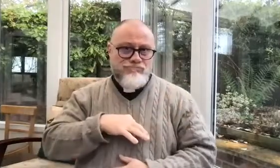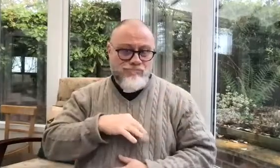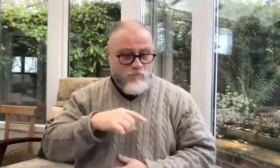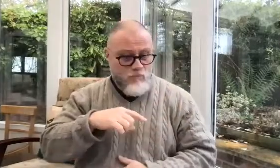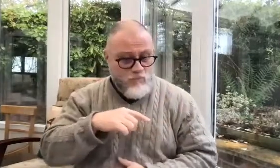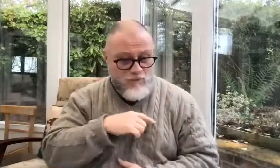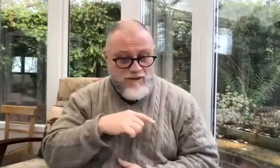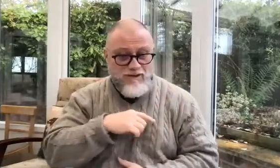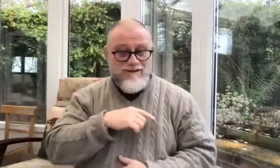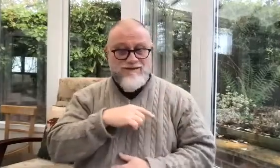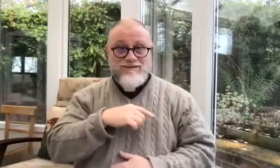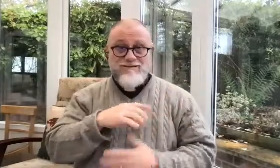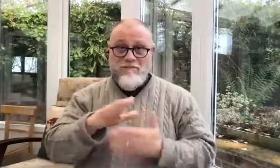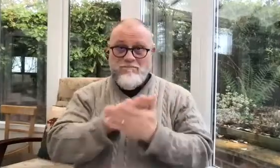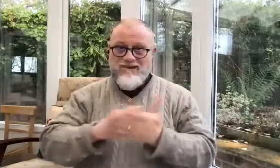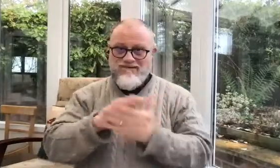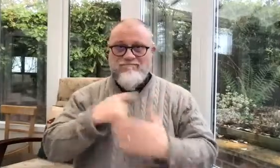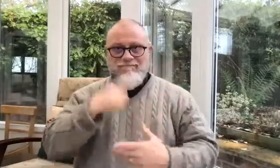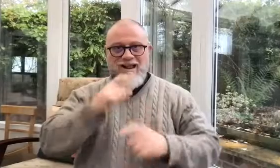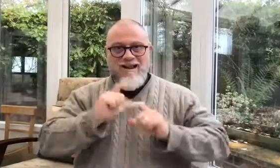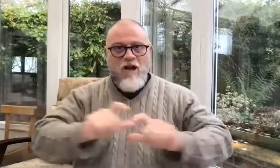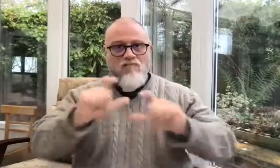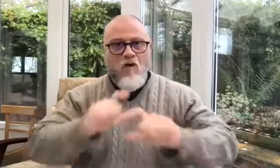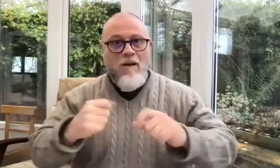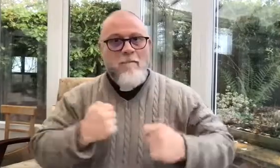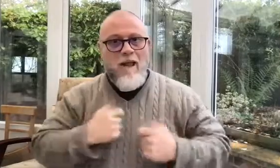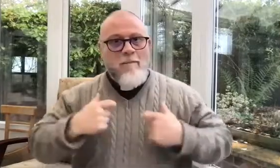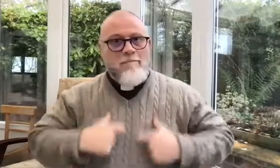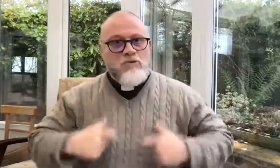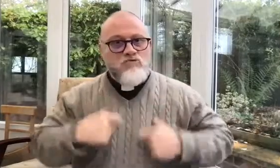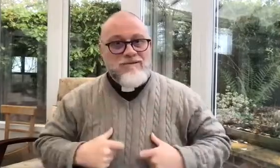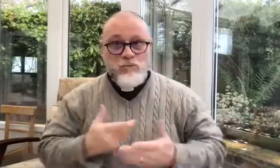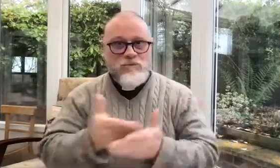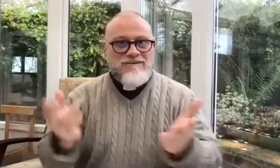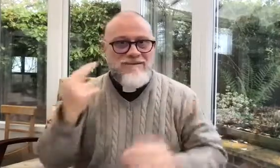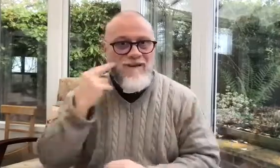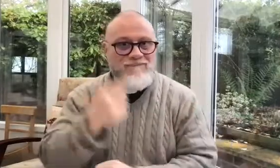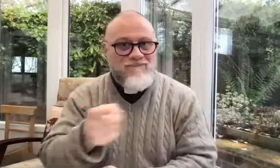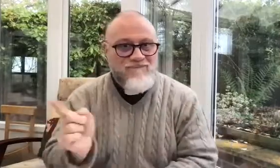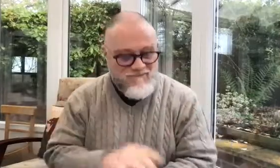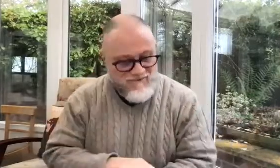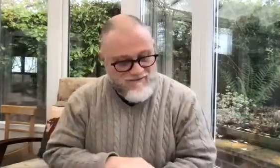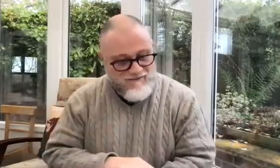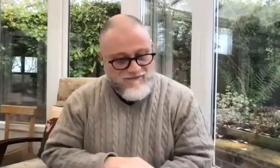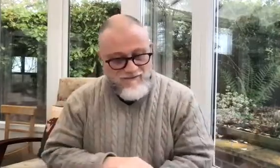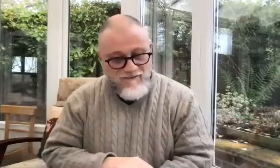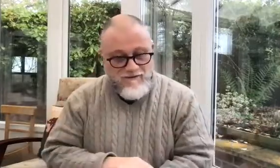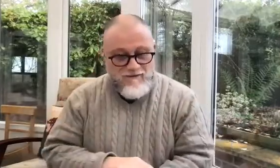Technology has been a real benefit because I can carry on my ministry to the deaf